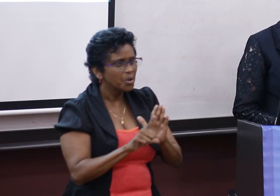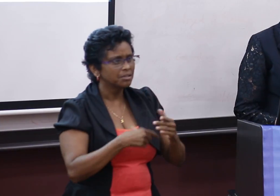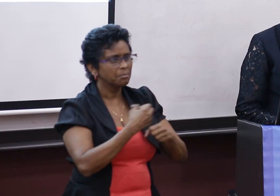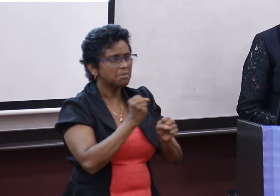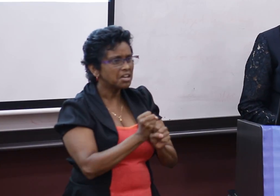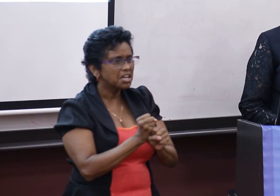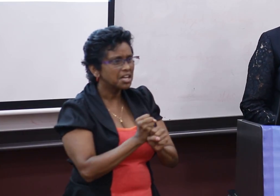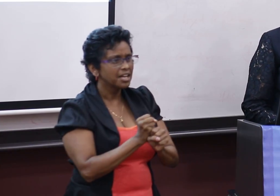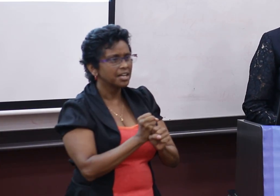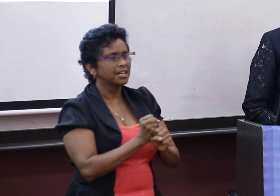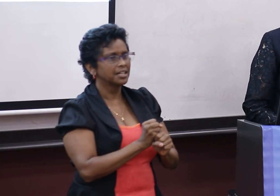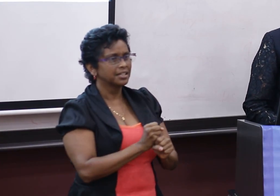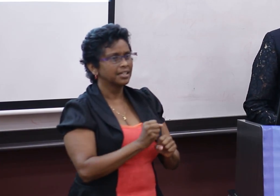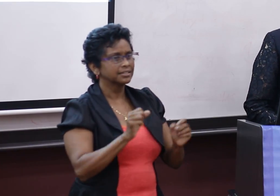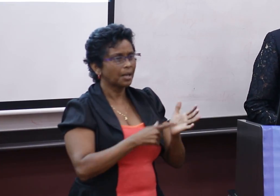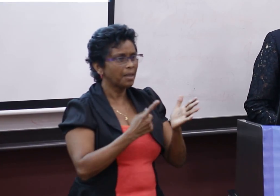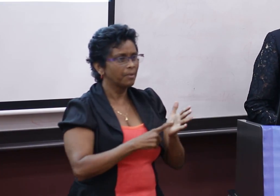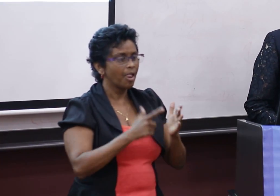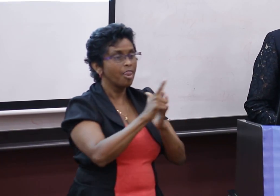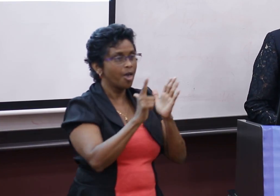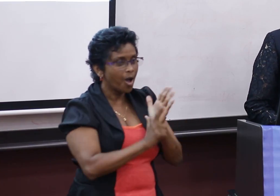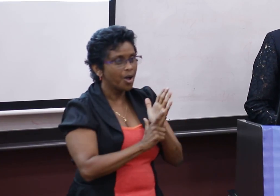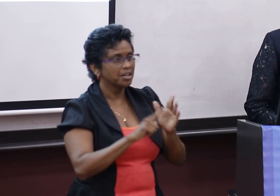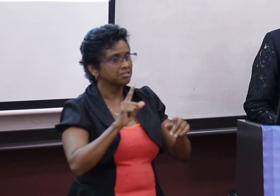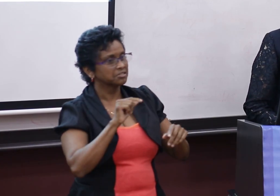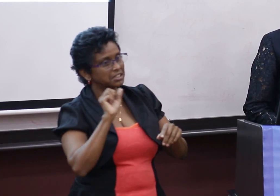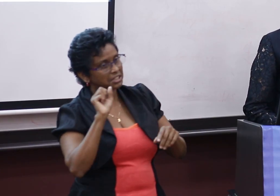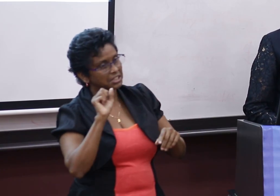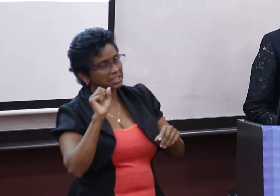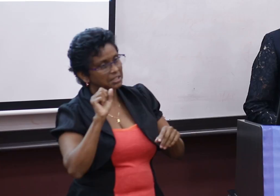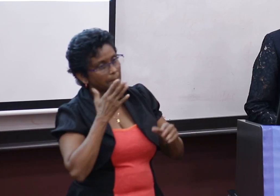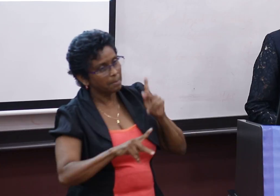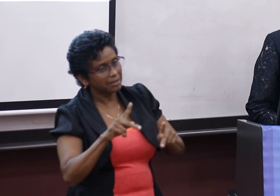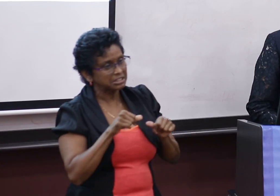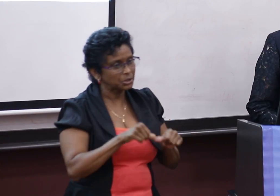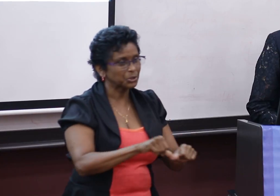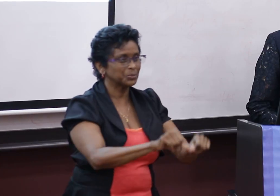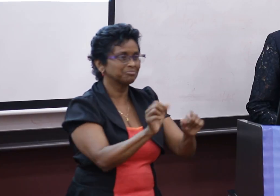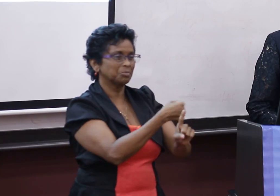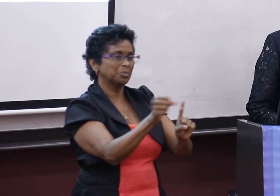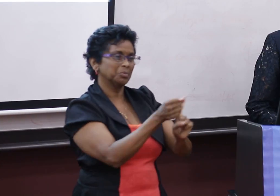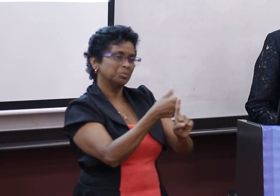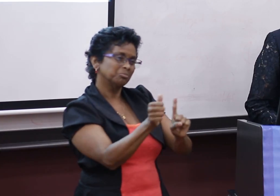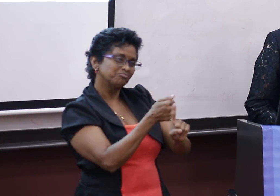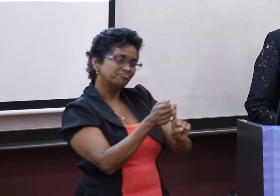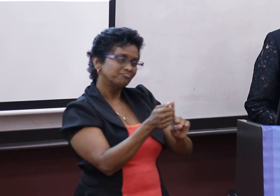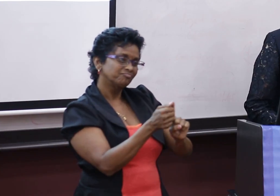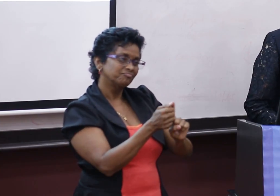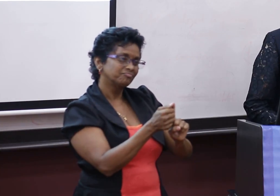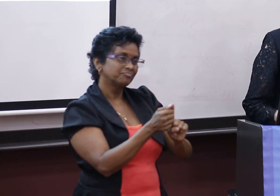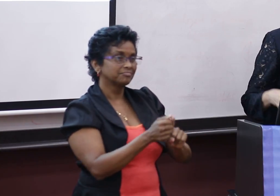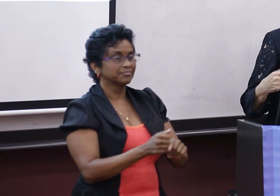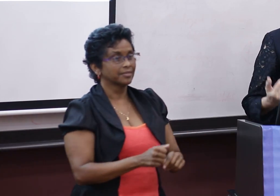there can also be abuse of persons with disabilities in the home and in the community.